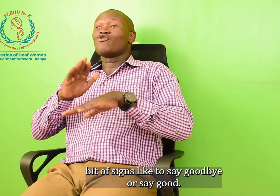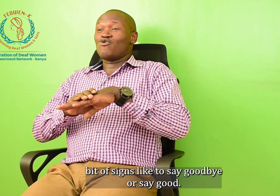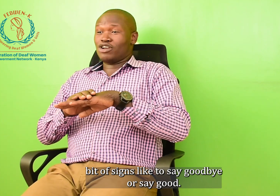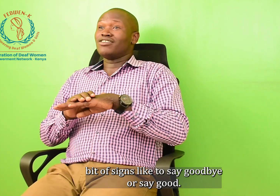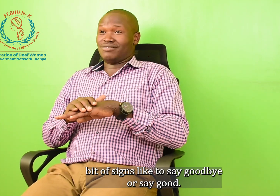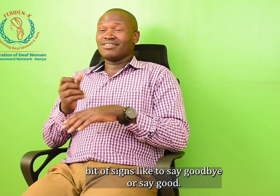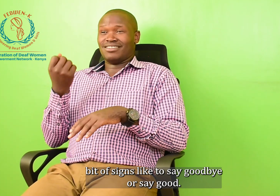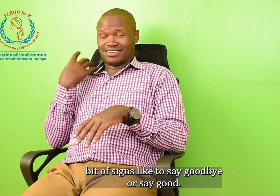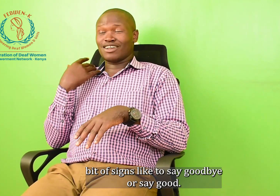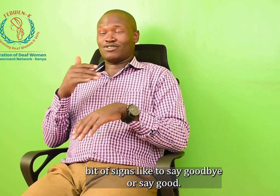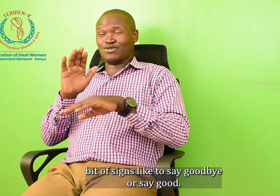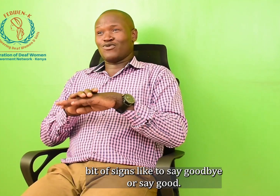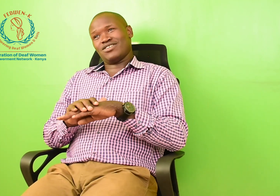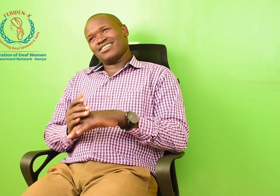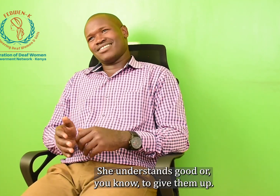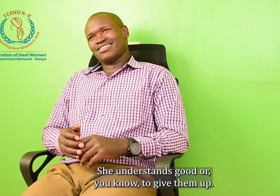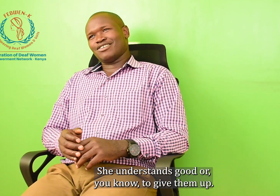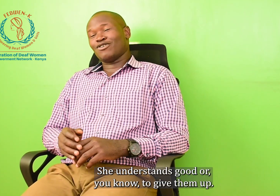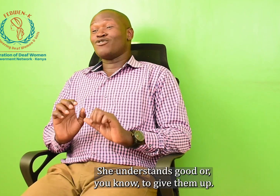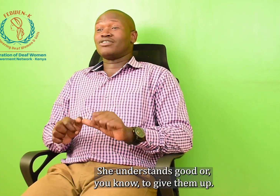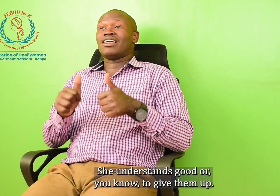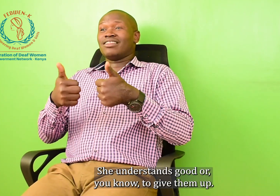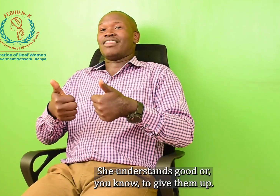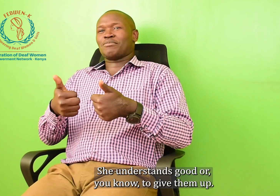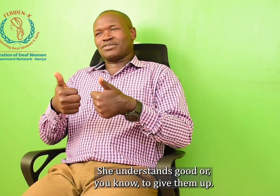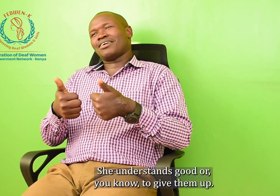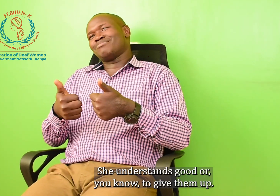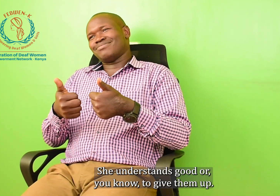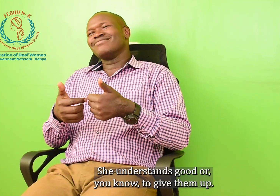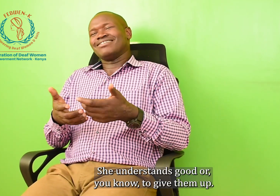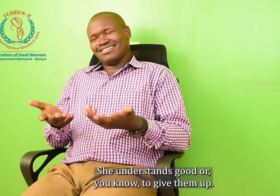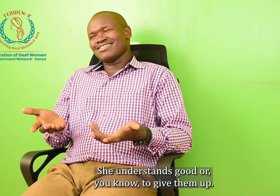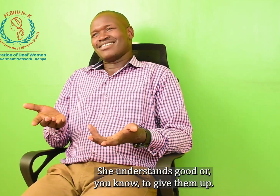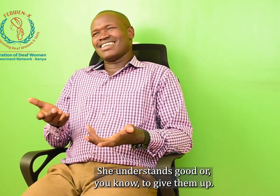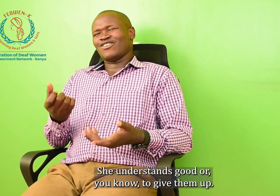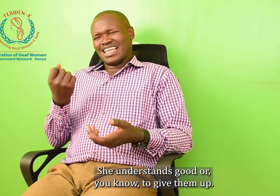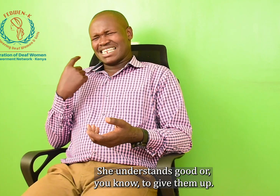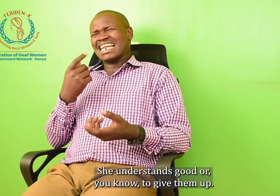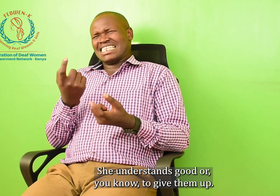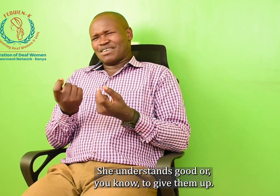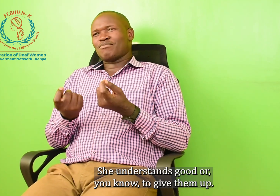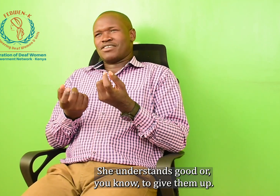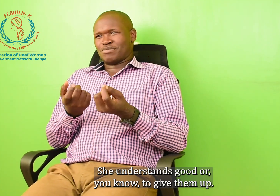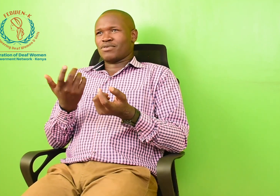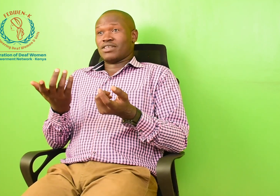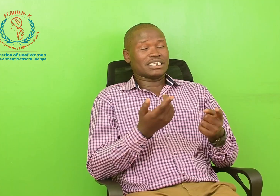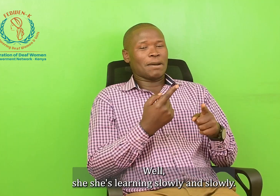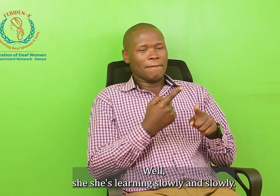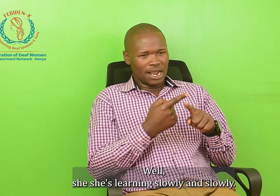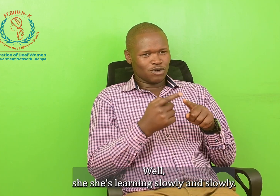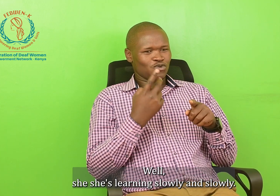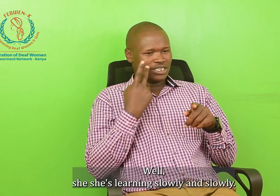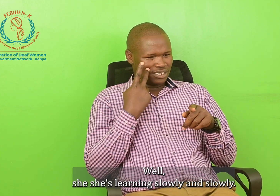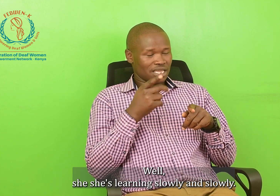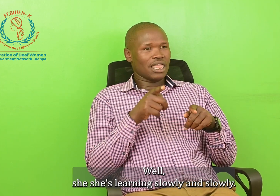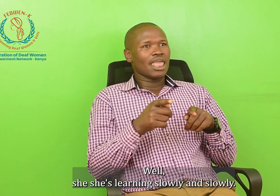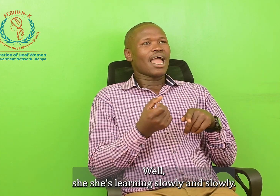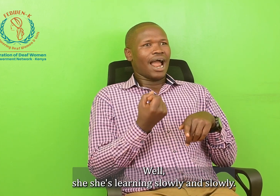or say good. She understands good, or to keep them up. She's learning slowly